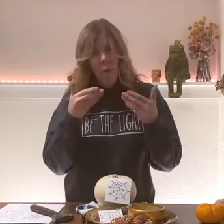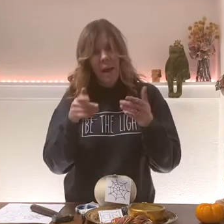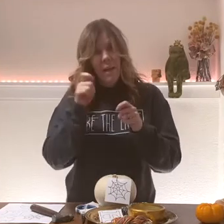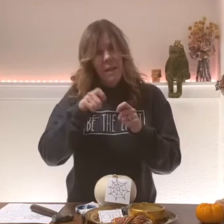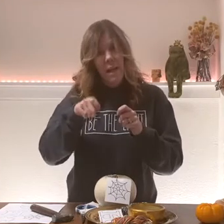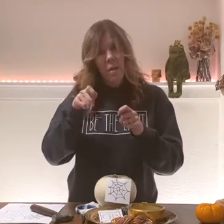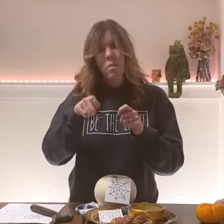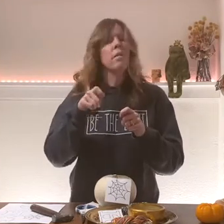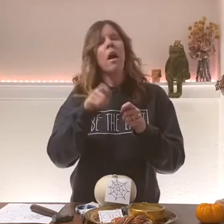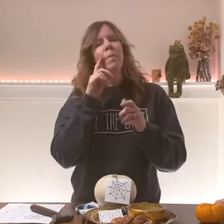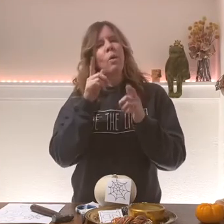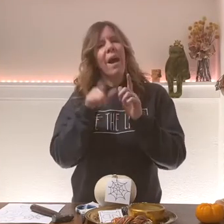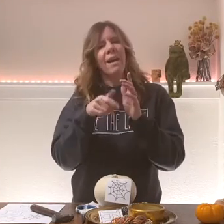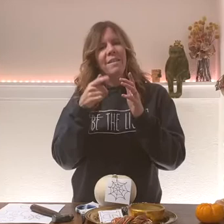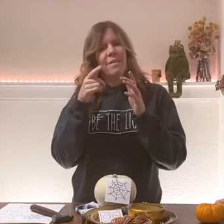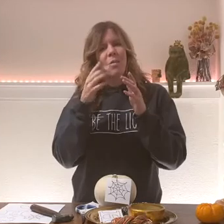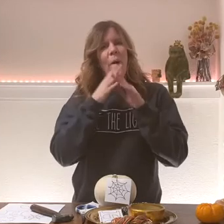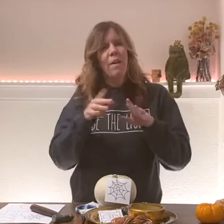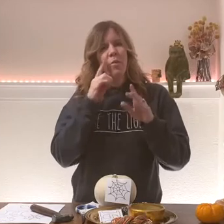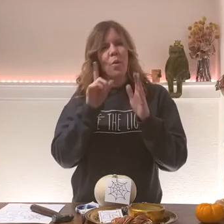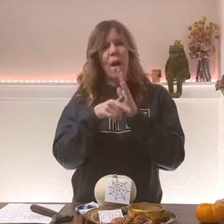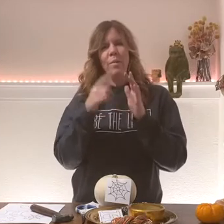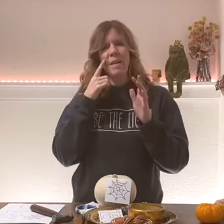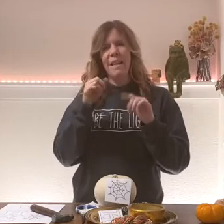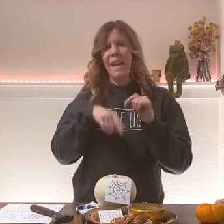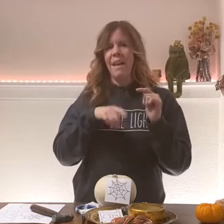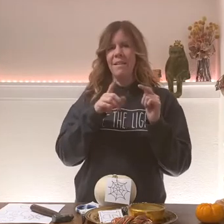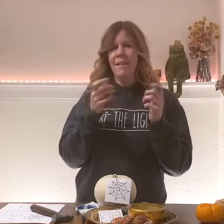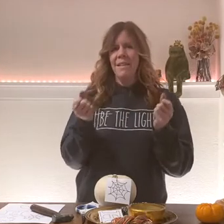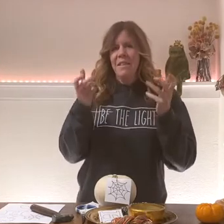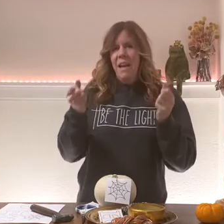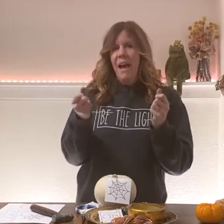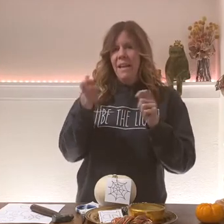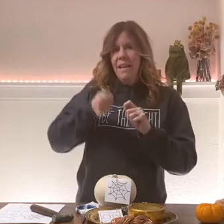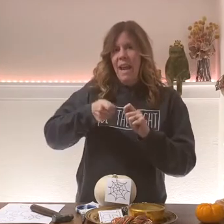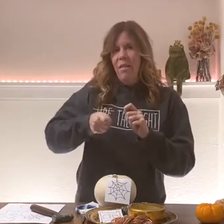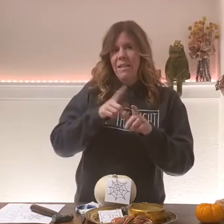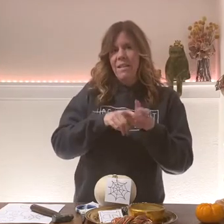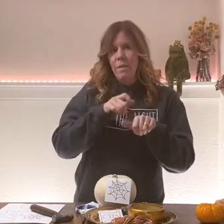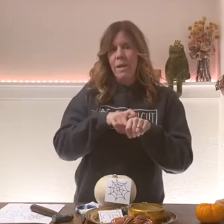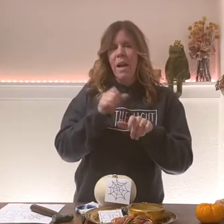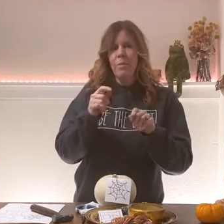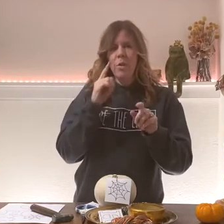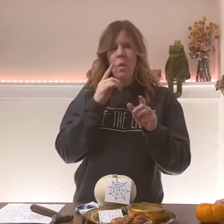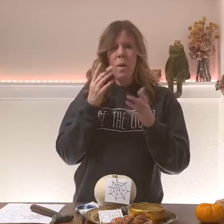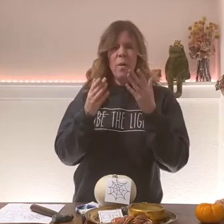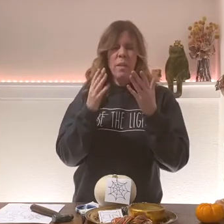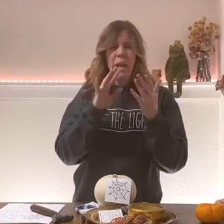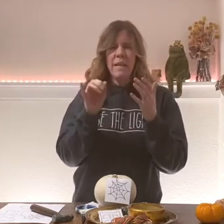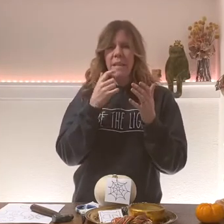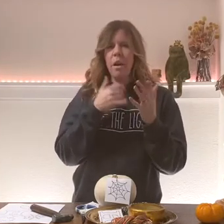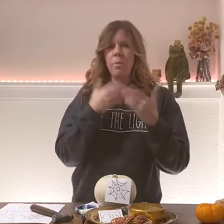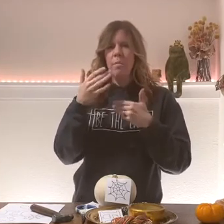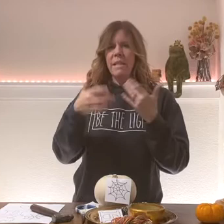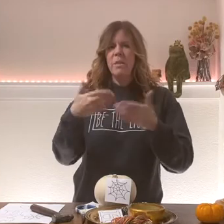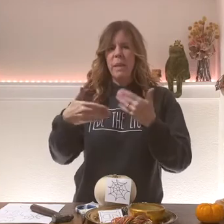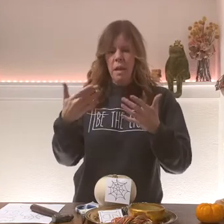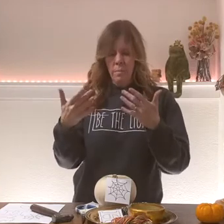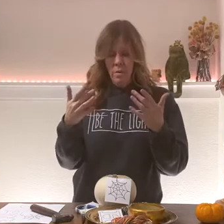and nail. I'll be quiet for a while because I can't sign and nail at the same time. So like I said, I'll probably speed up